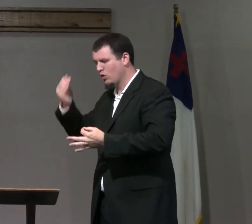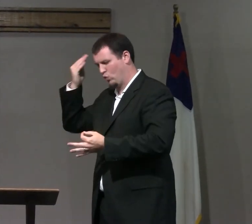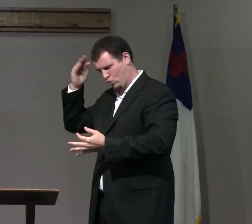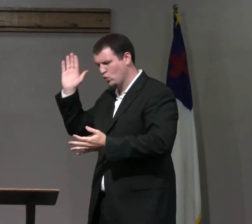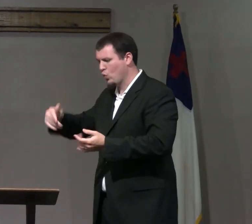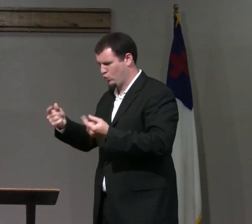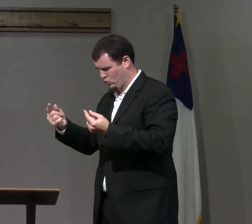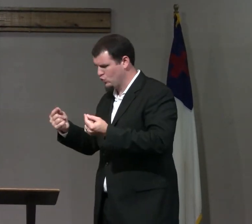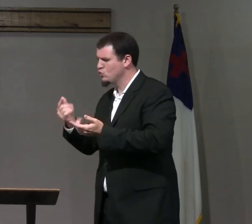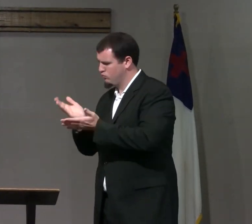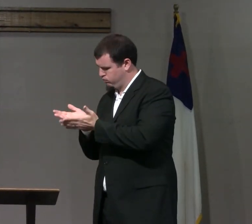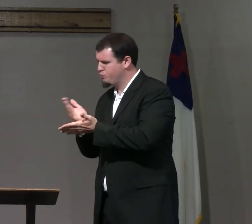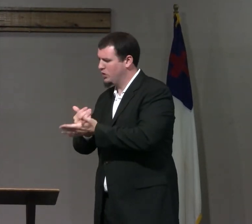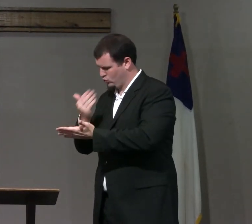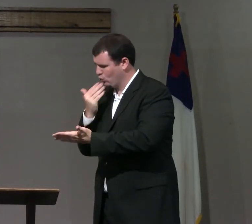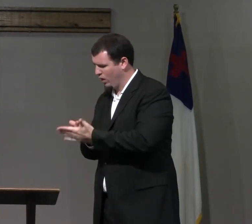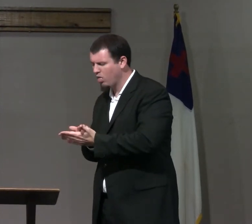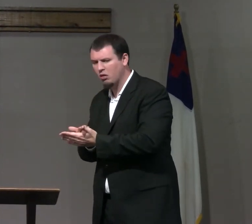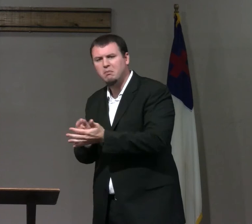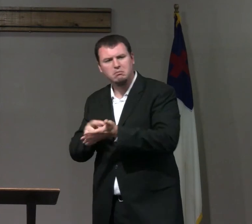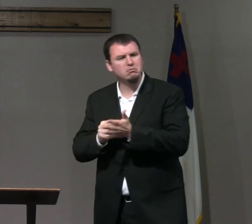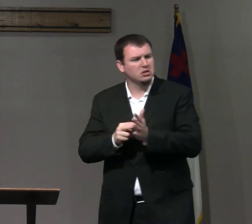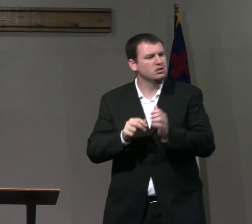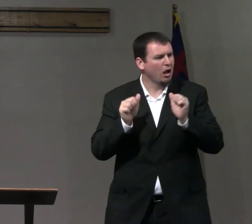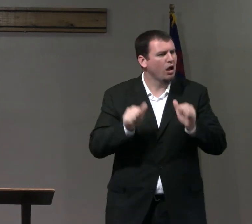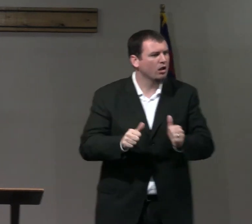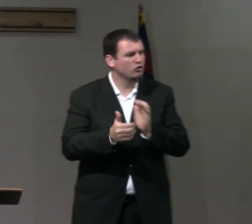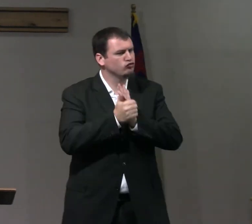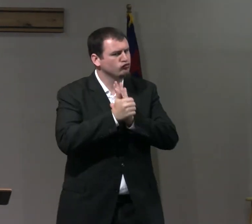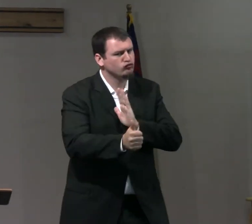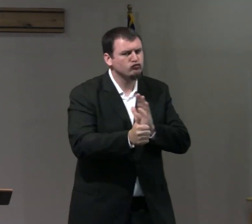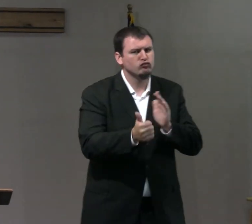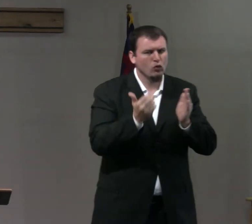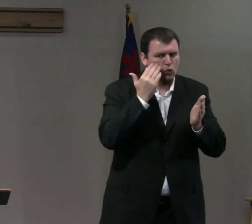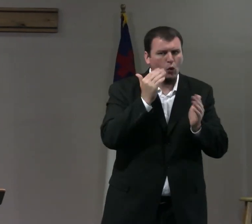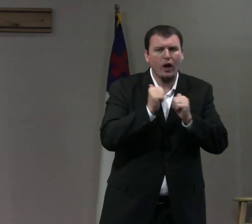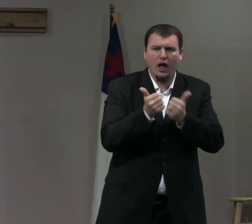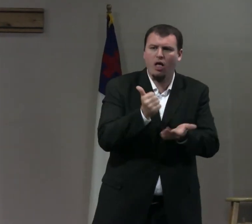budget well and I know what to do at home,